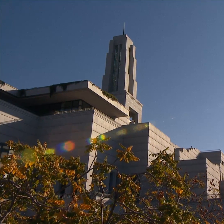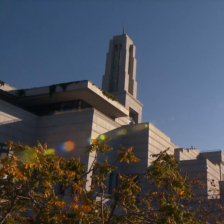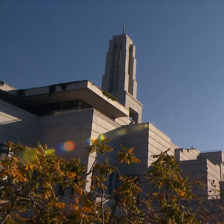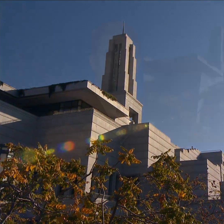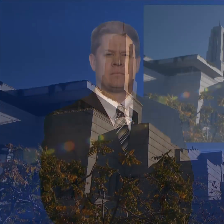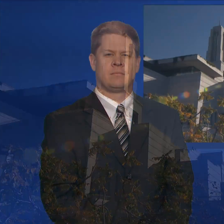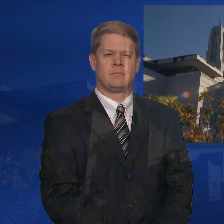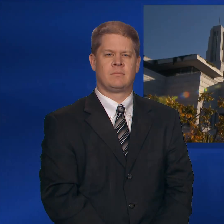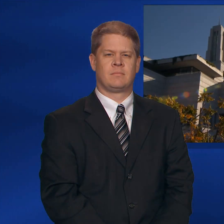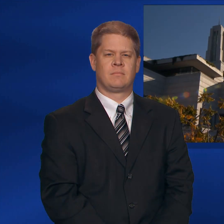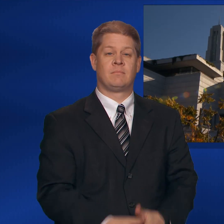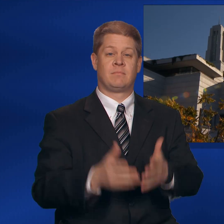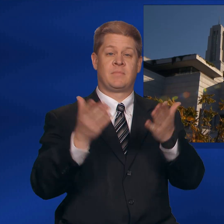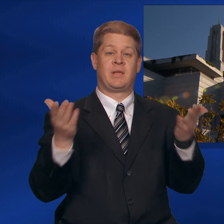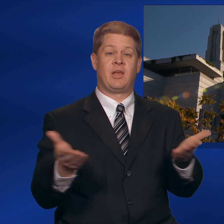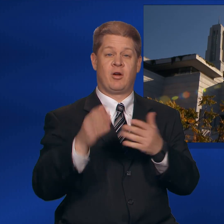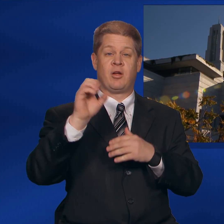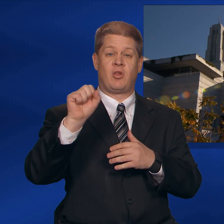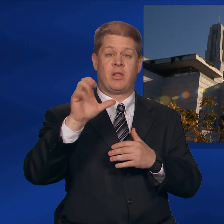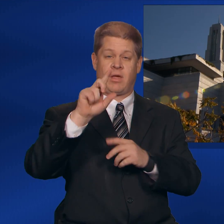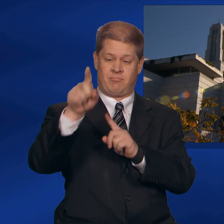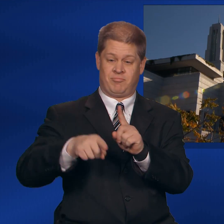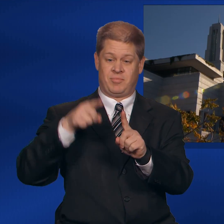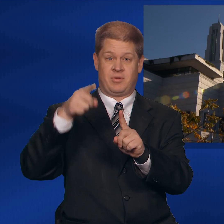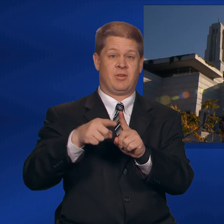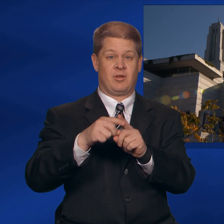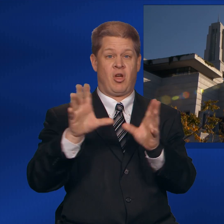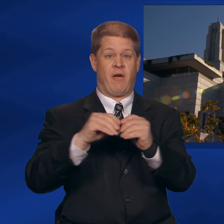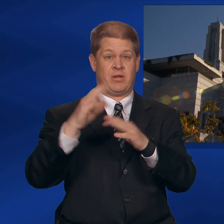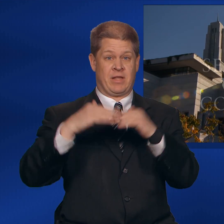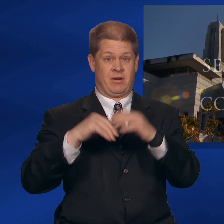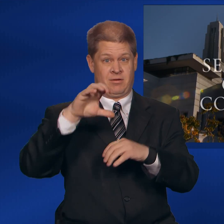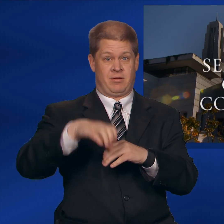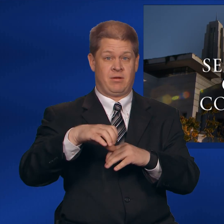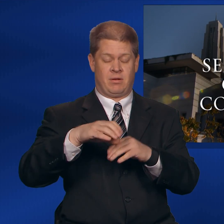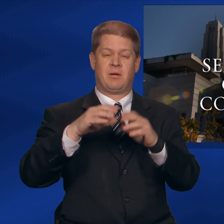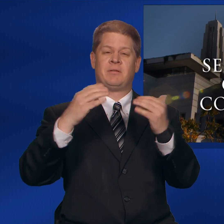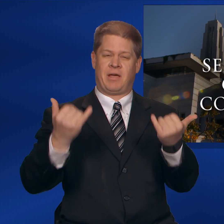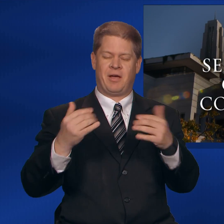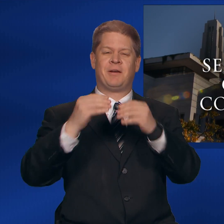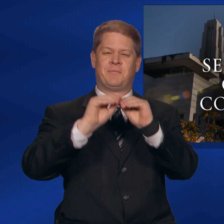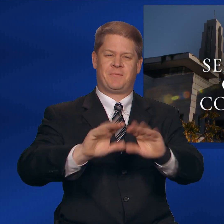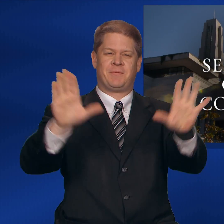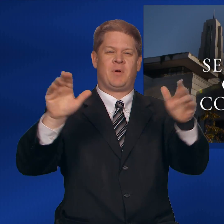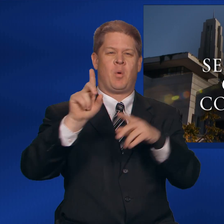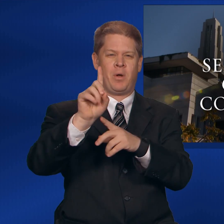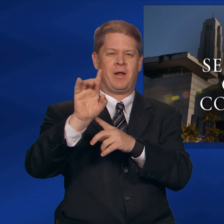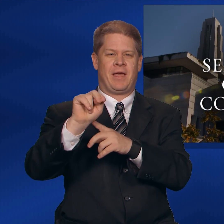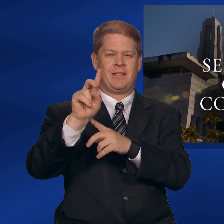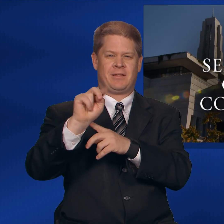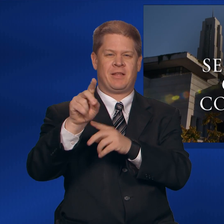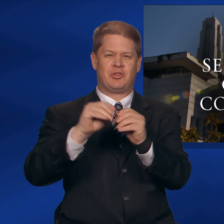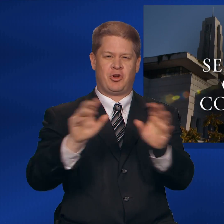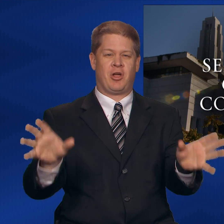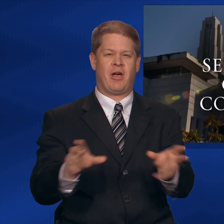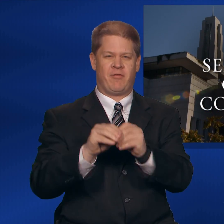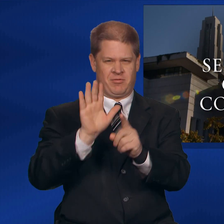From the Conference Center at Temple Square in Salt Lake City, this is the 182nd semi-annual